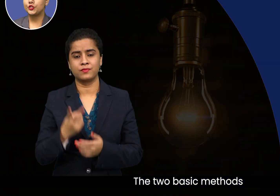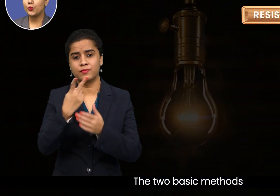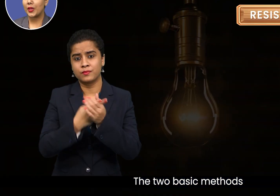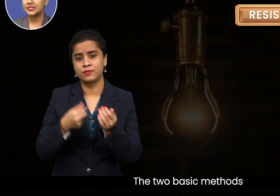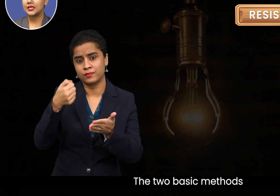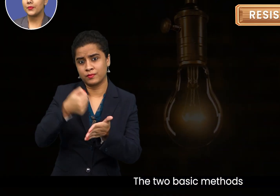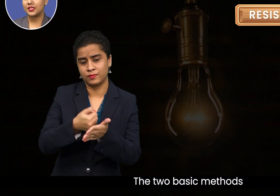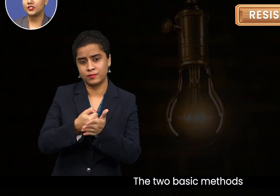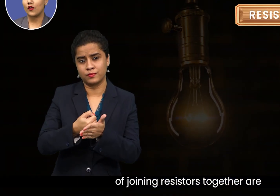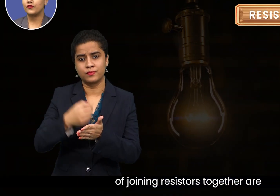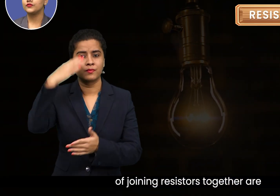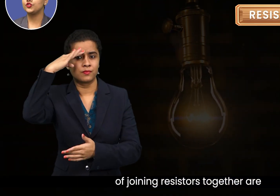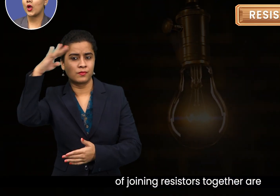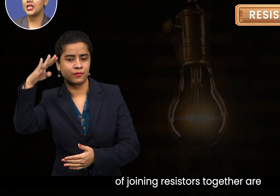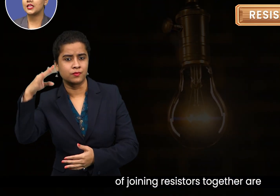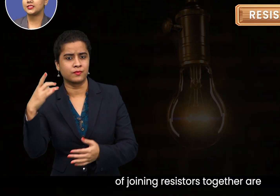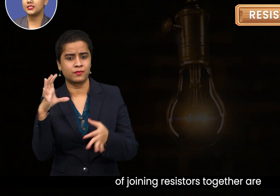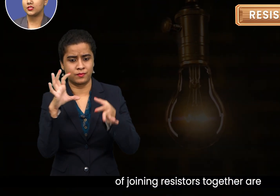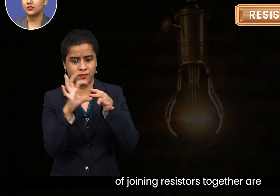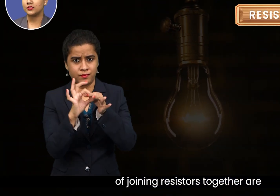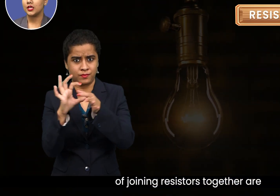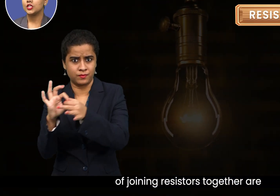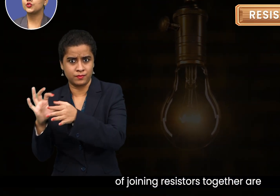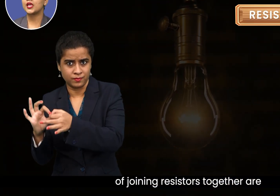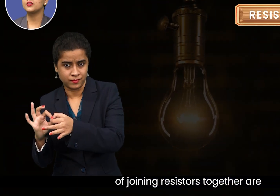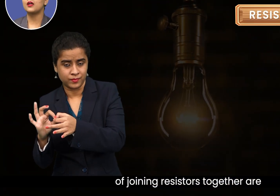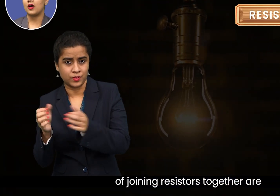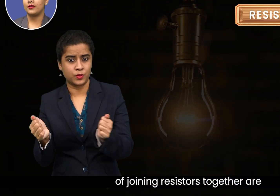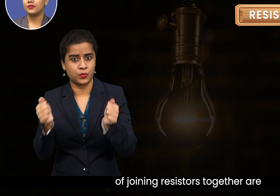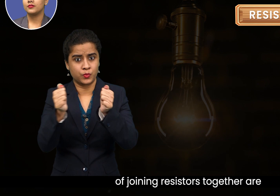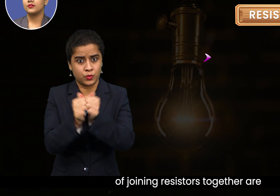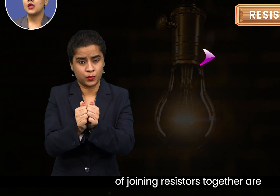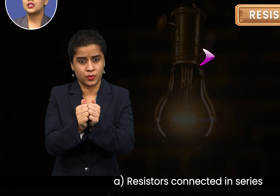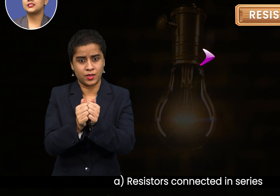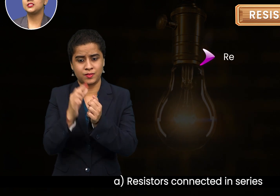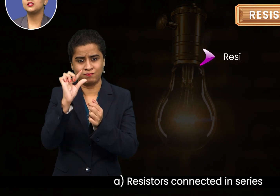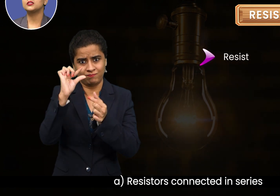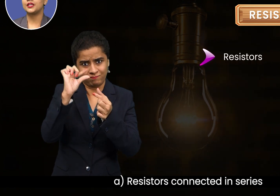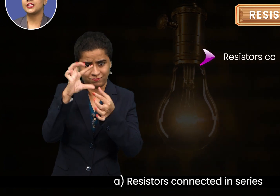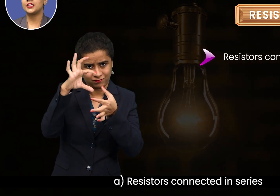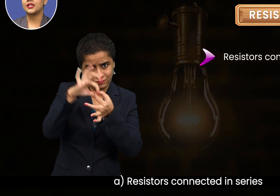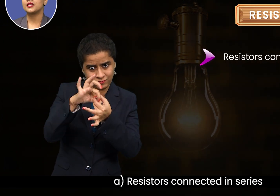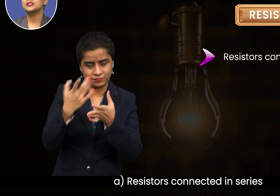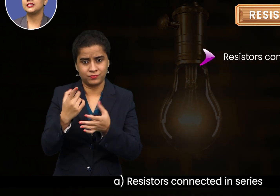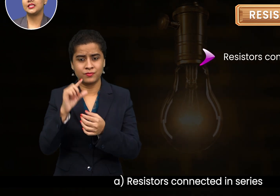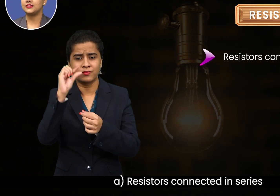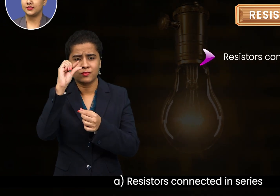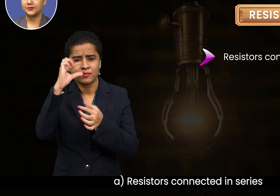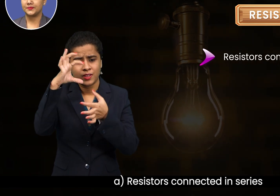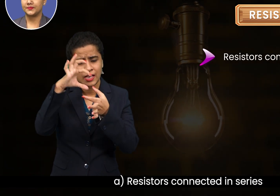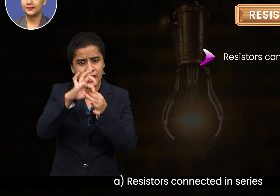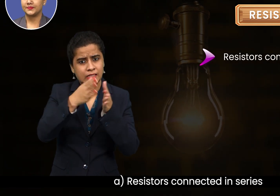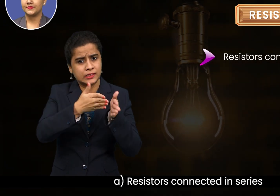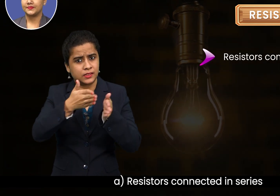The two basic methods of joining resistors together are resistor connected in